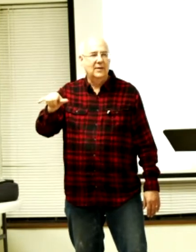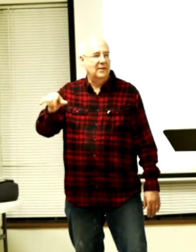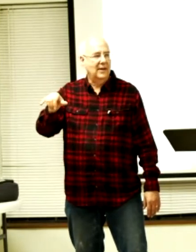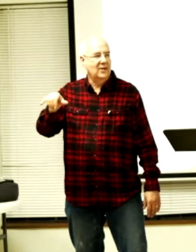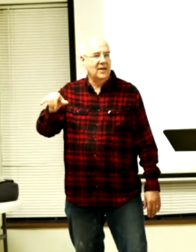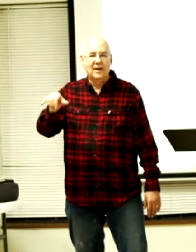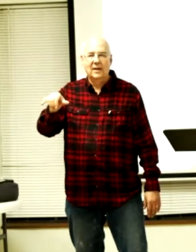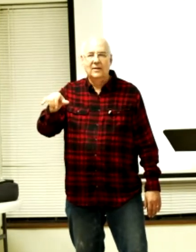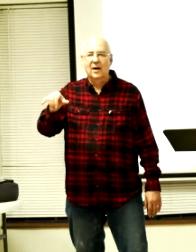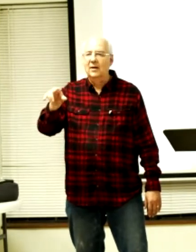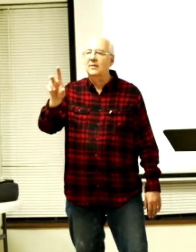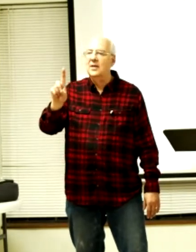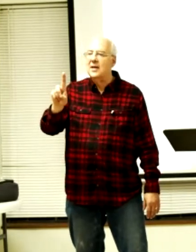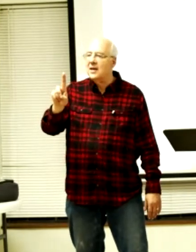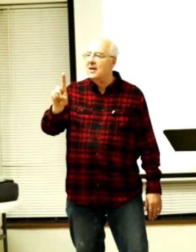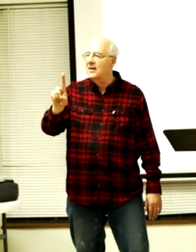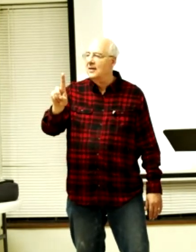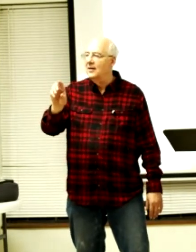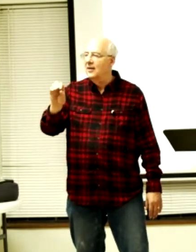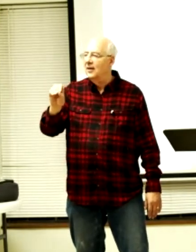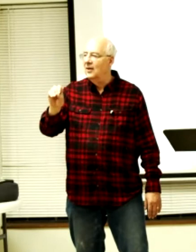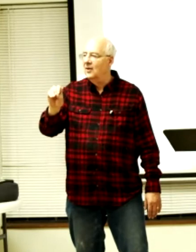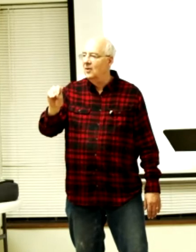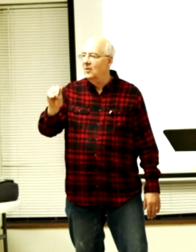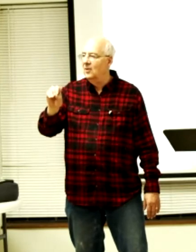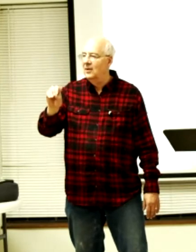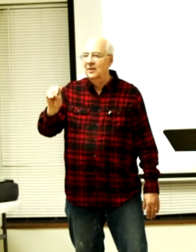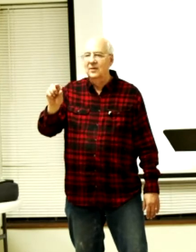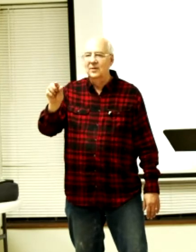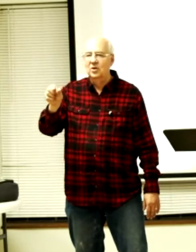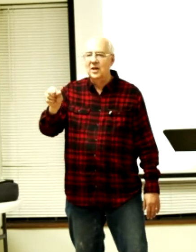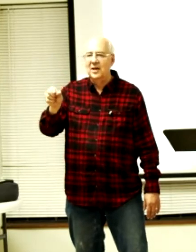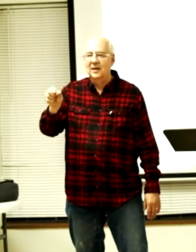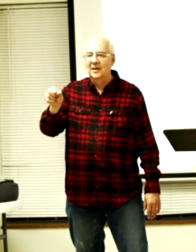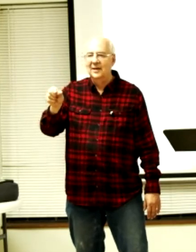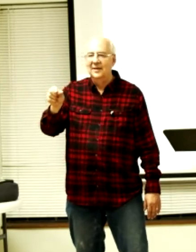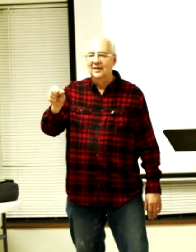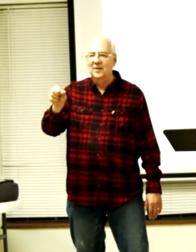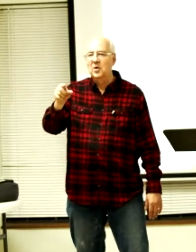is it? Lazy dog. D, O, G. You